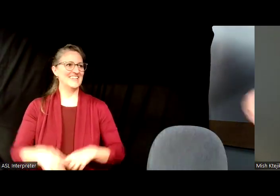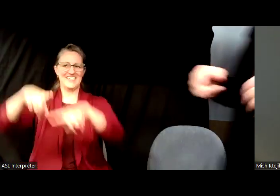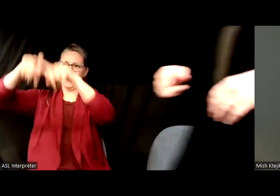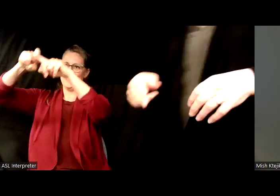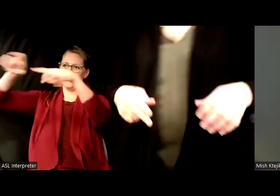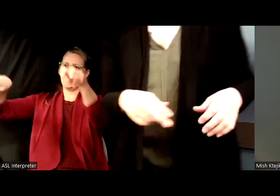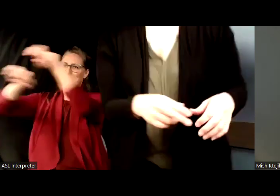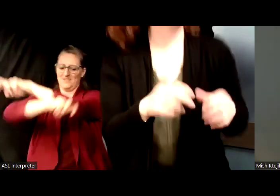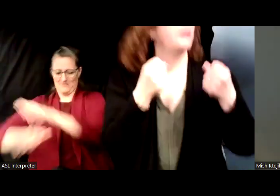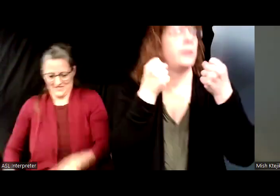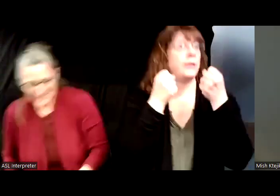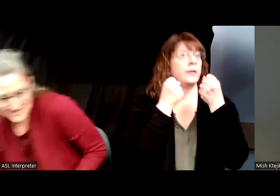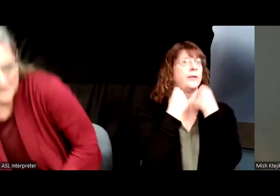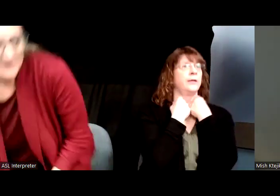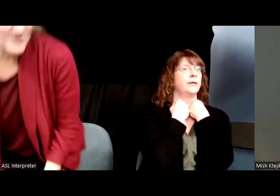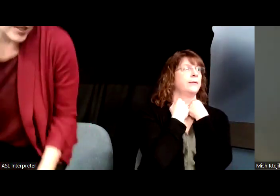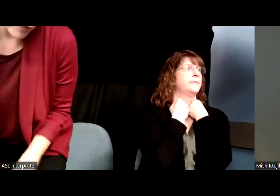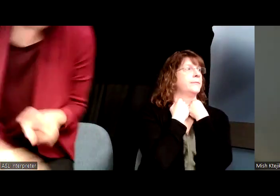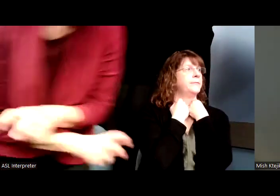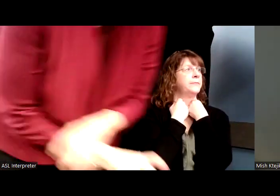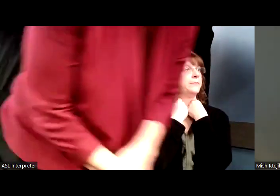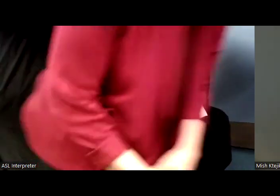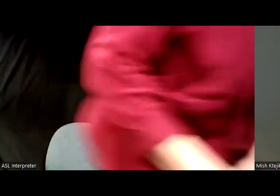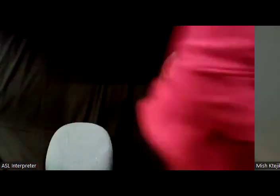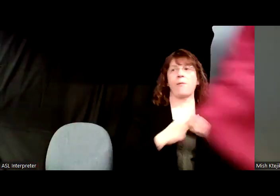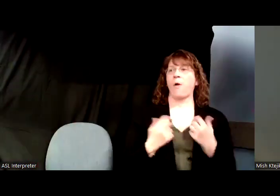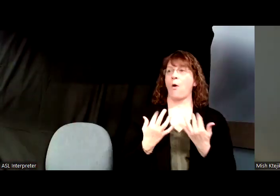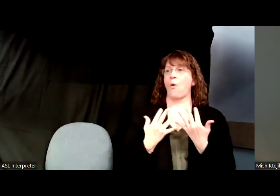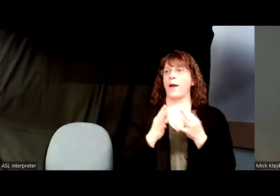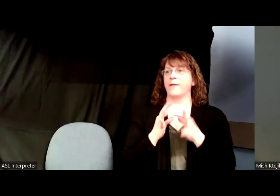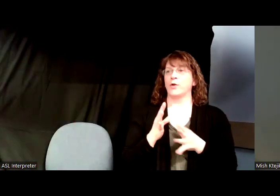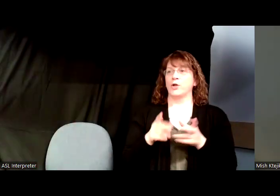Can we switch? Or we move on like where?